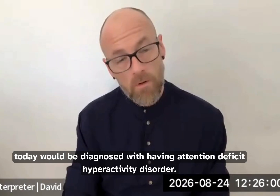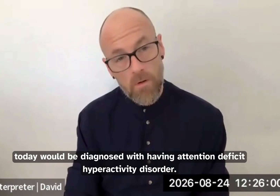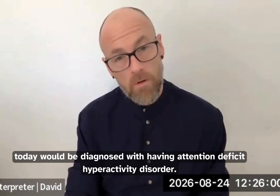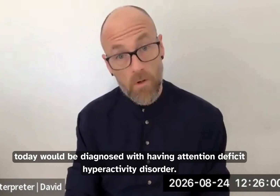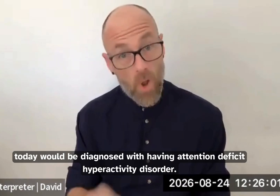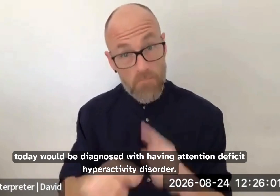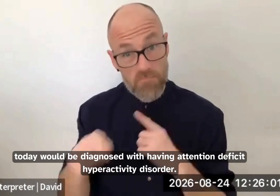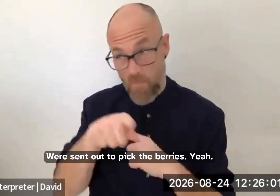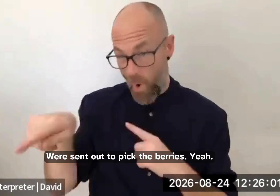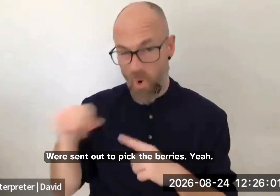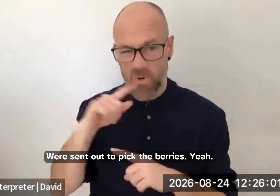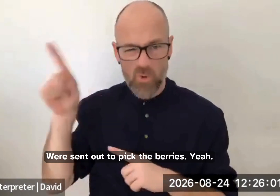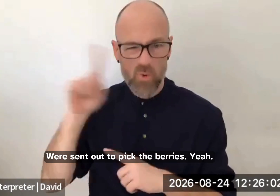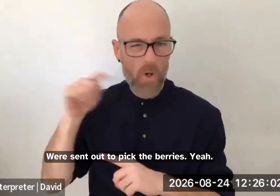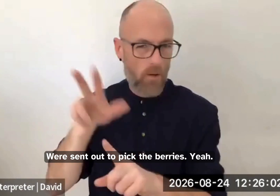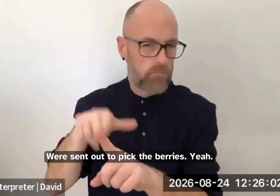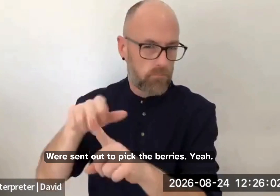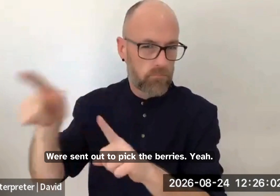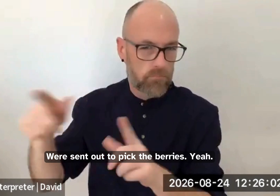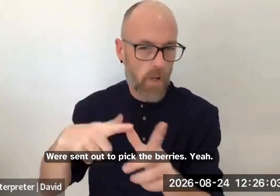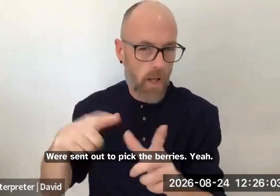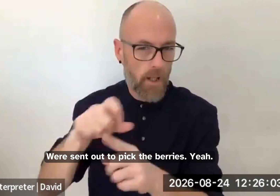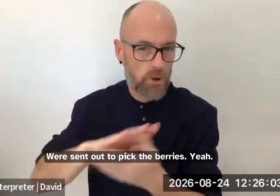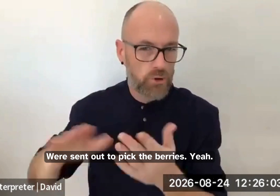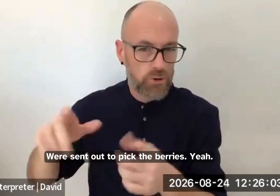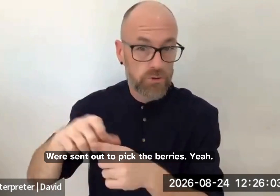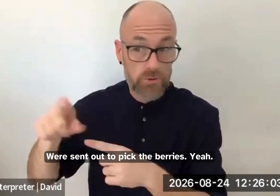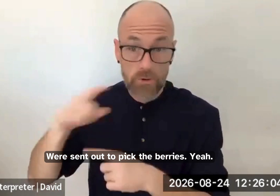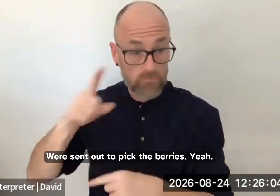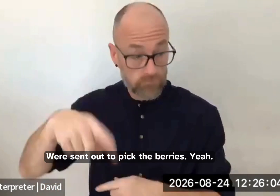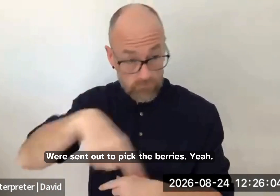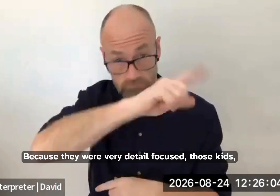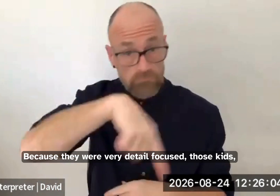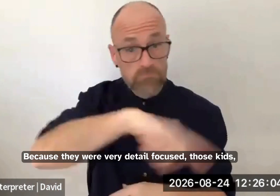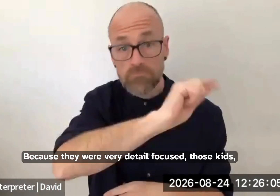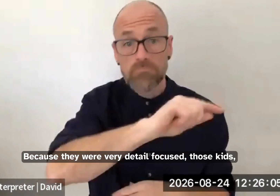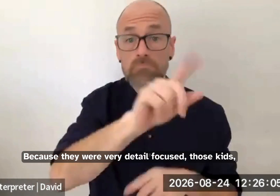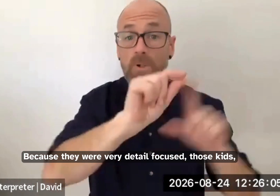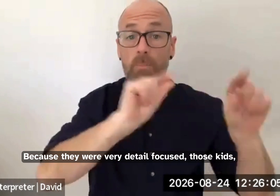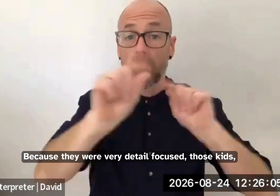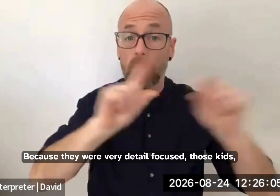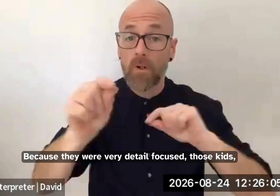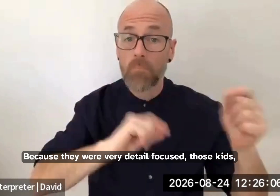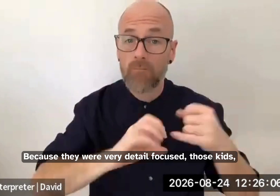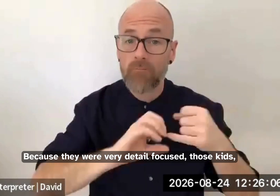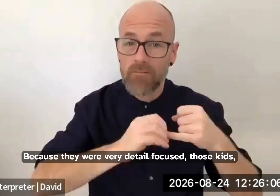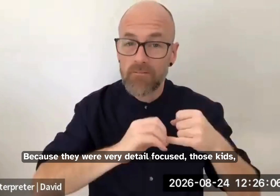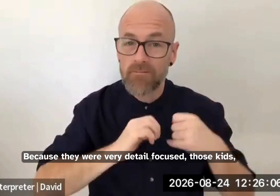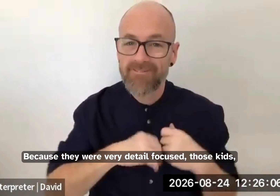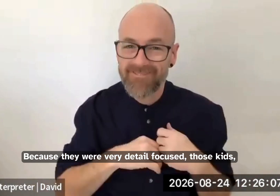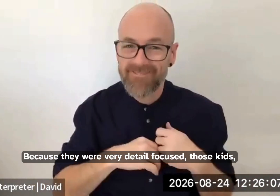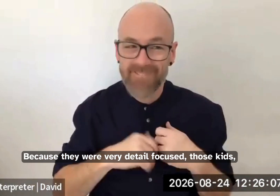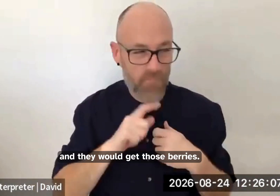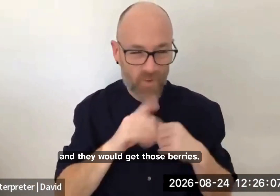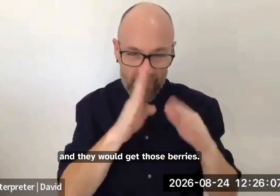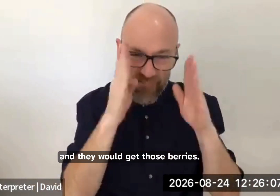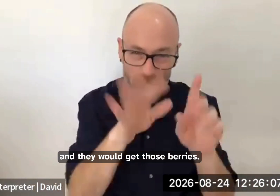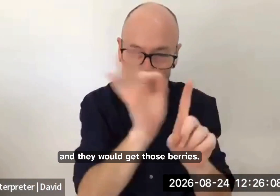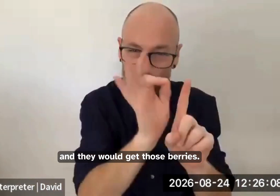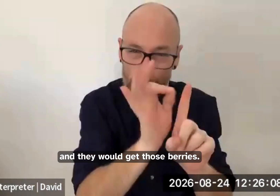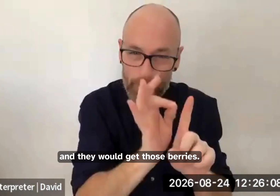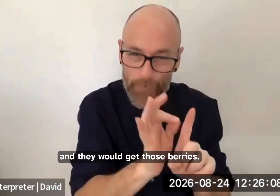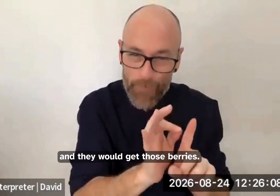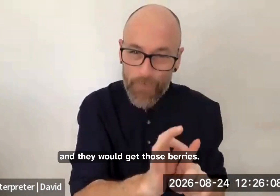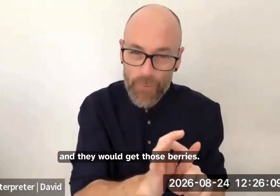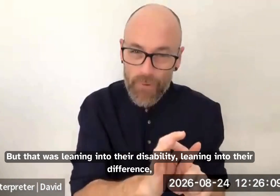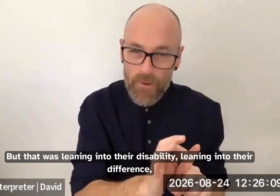deficit hyperactivity disorder were sent out to pick the berries, because they were very detail focused, those kids, and they would get